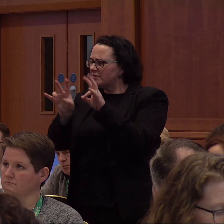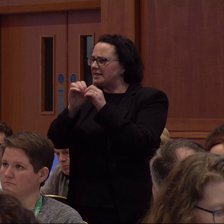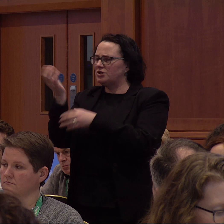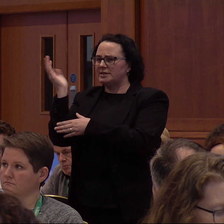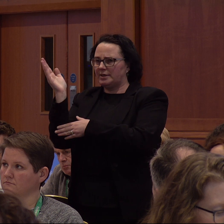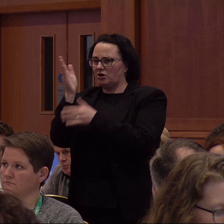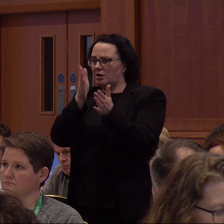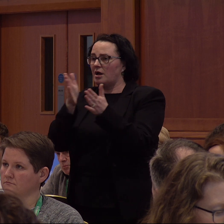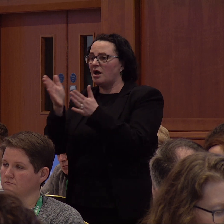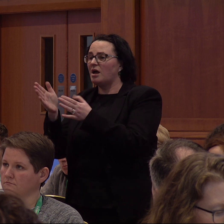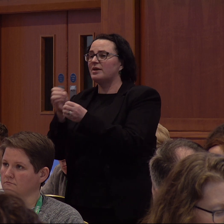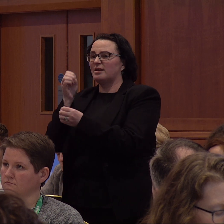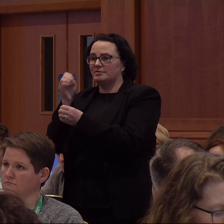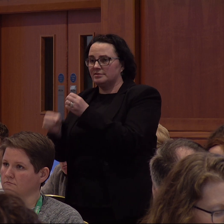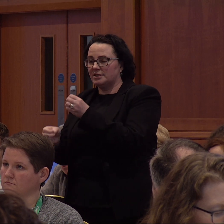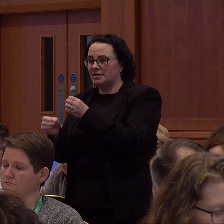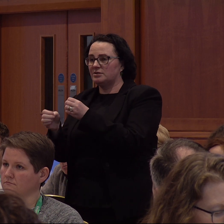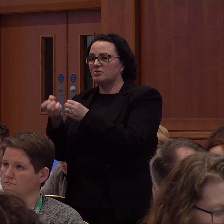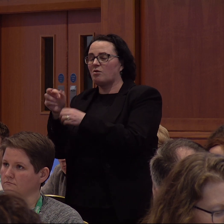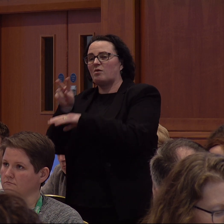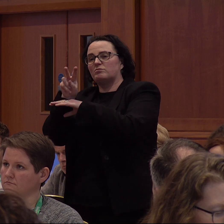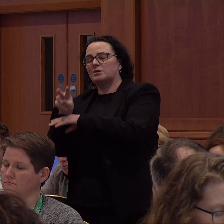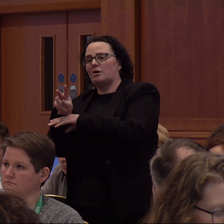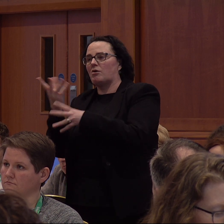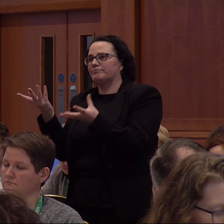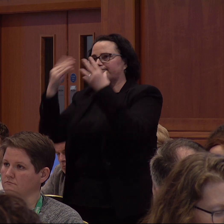the end or absorb the topics.